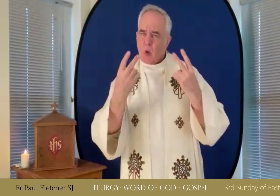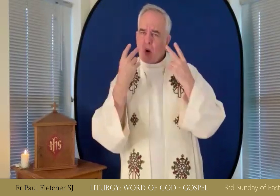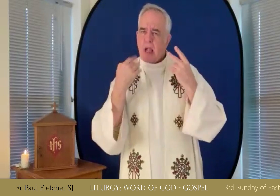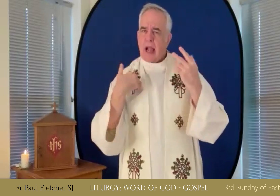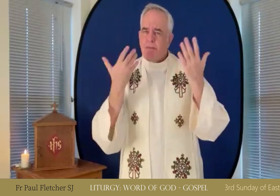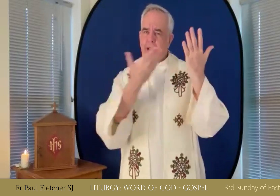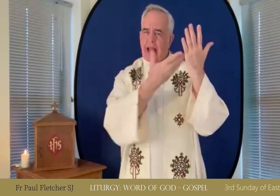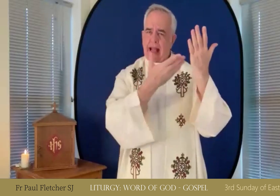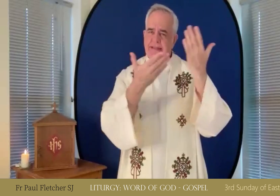Look at my hands,